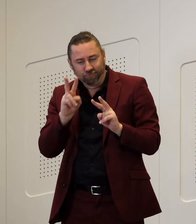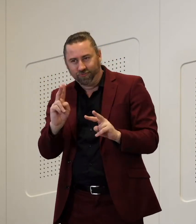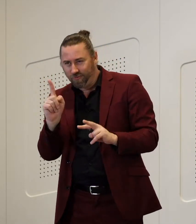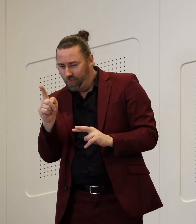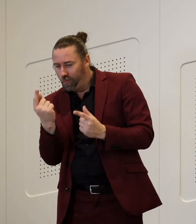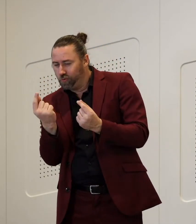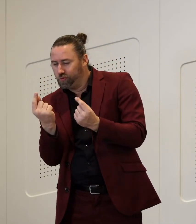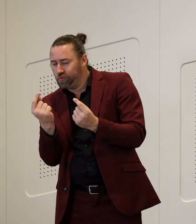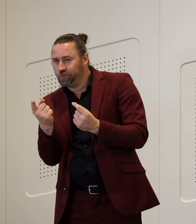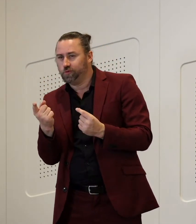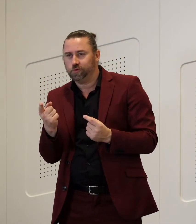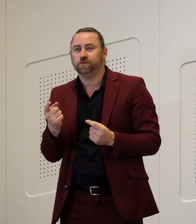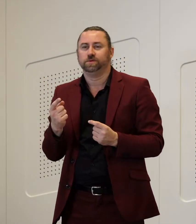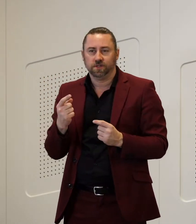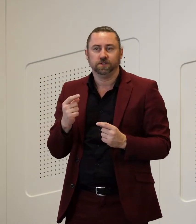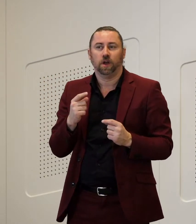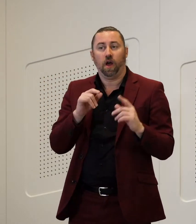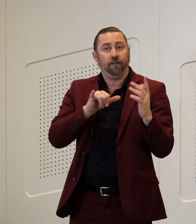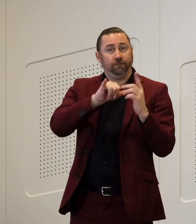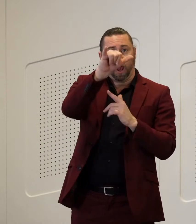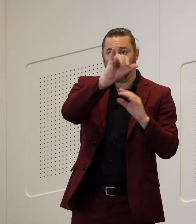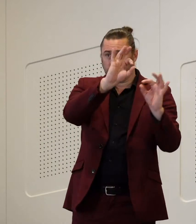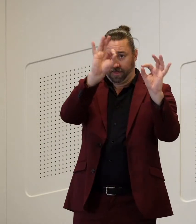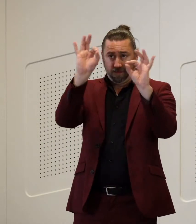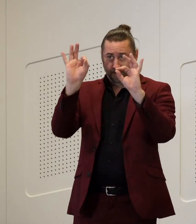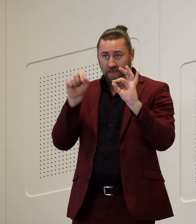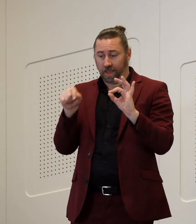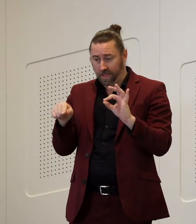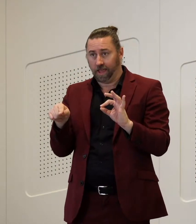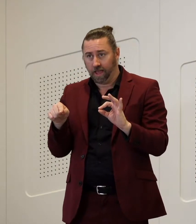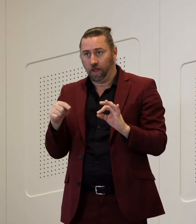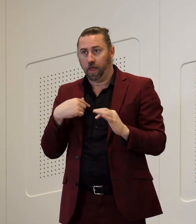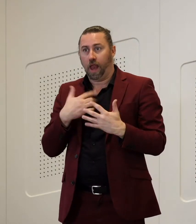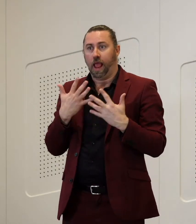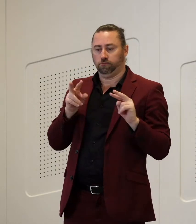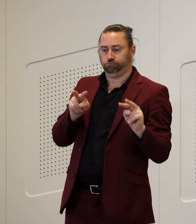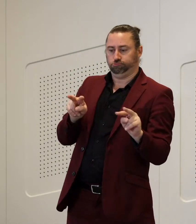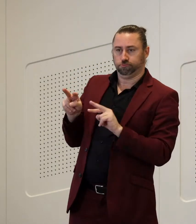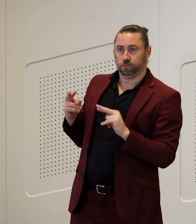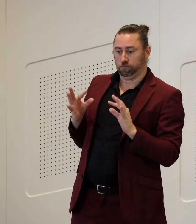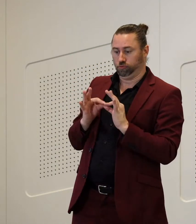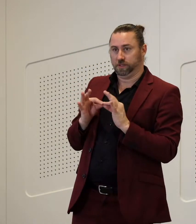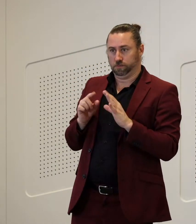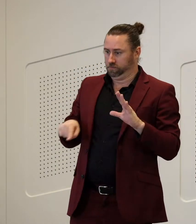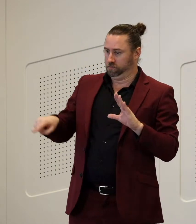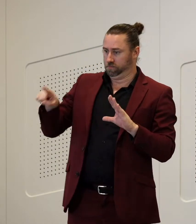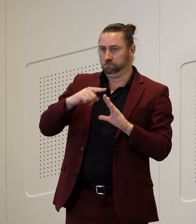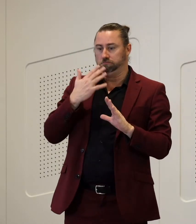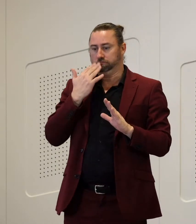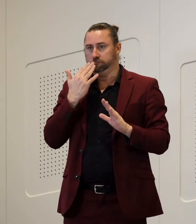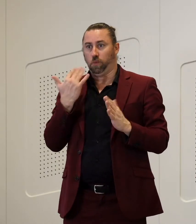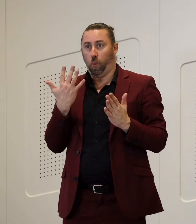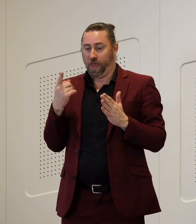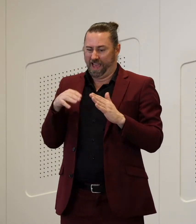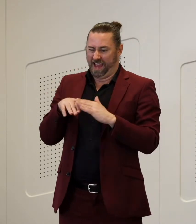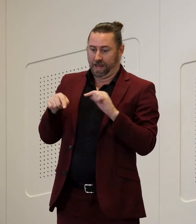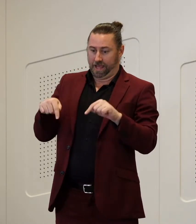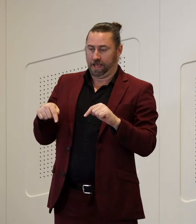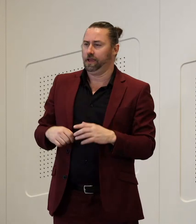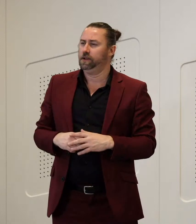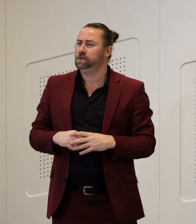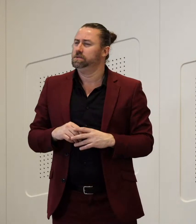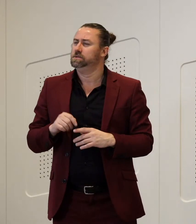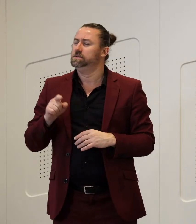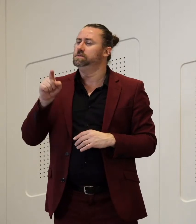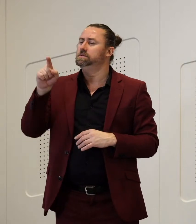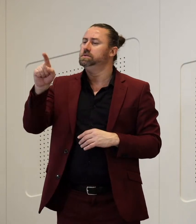the anxiety will spread to Brisbane as we work out what she's done here. Dr. Young, do you think the